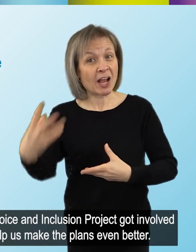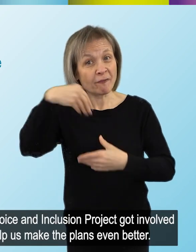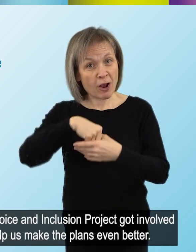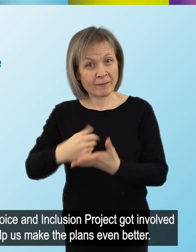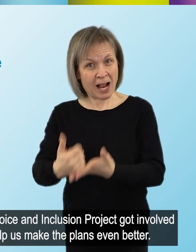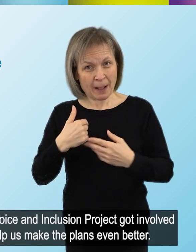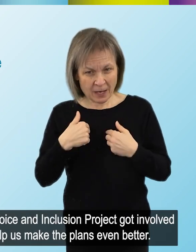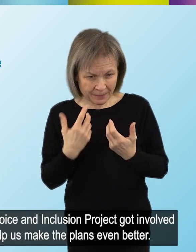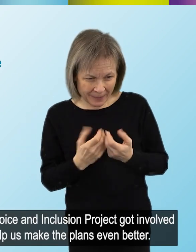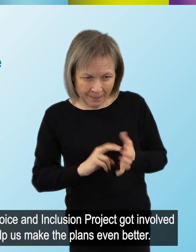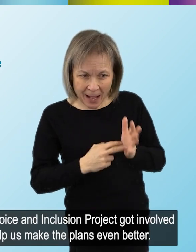better.